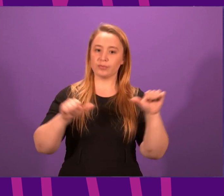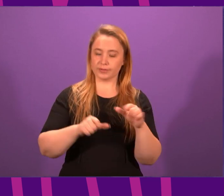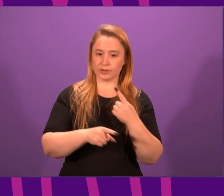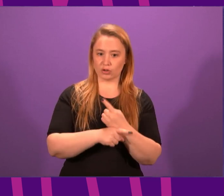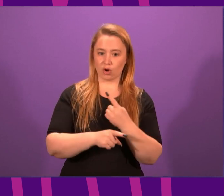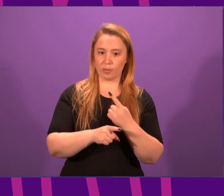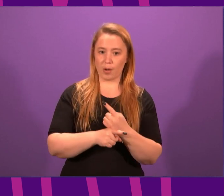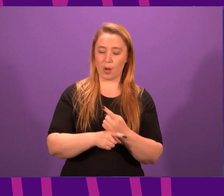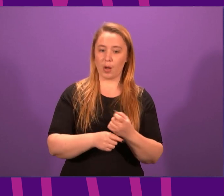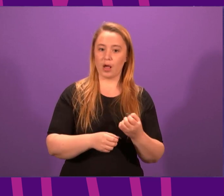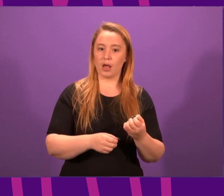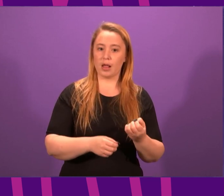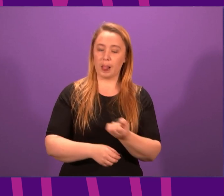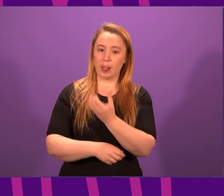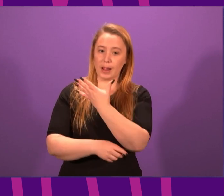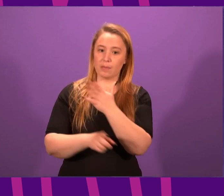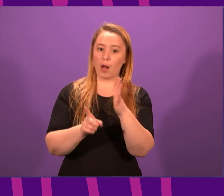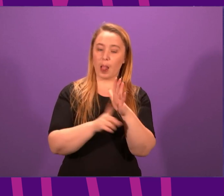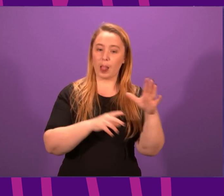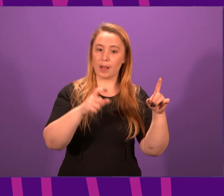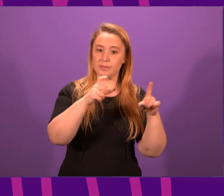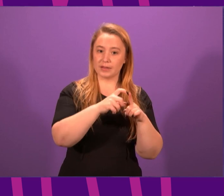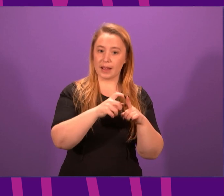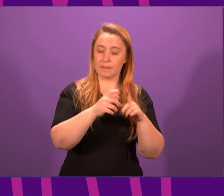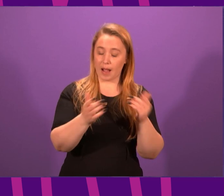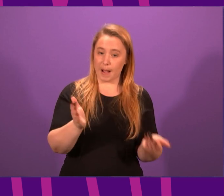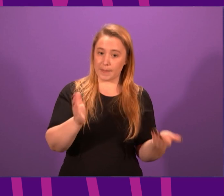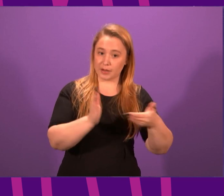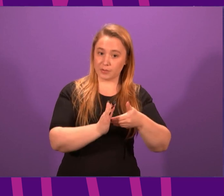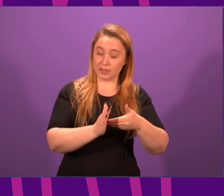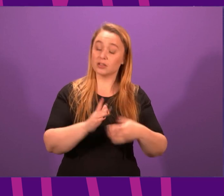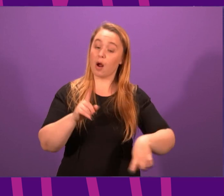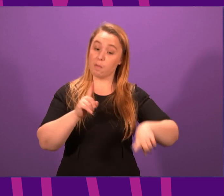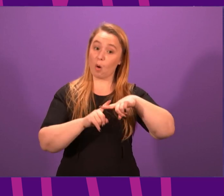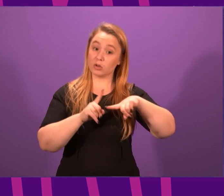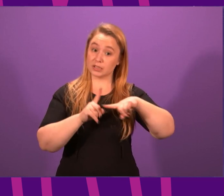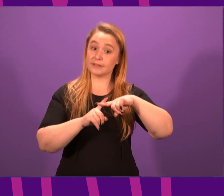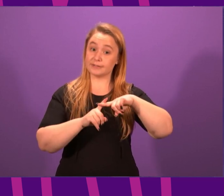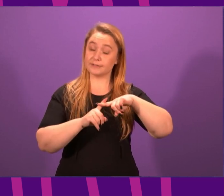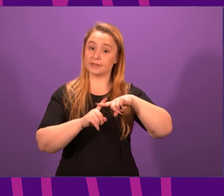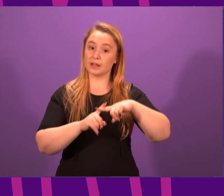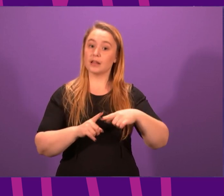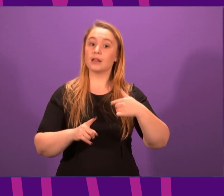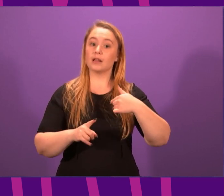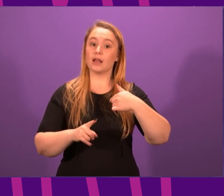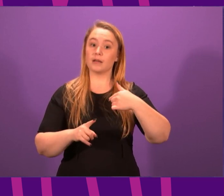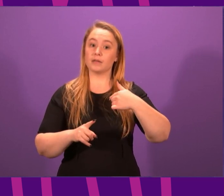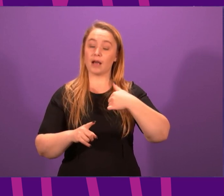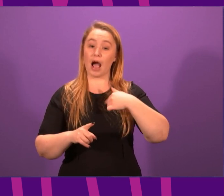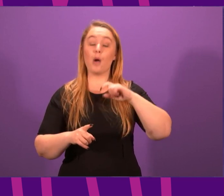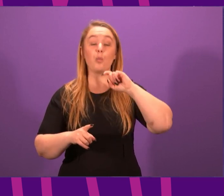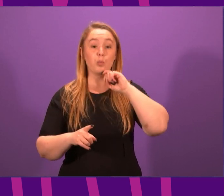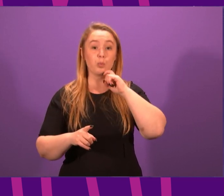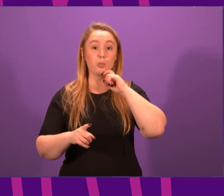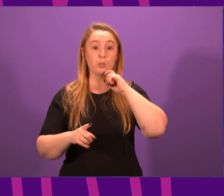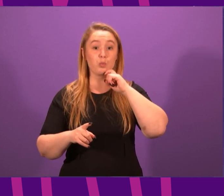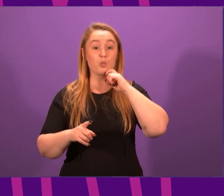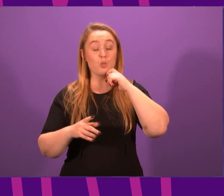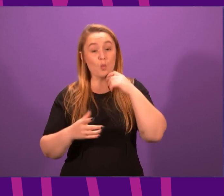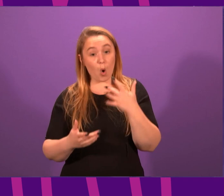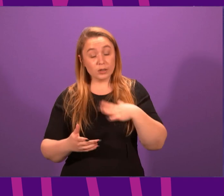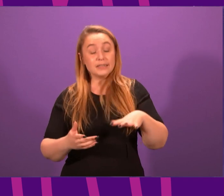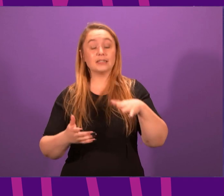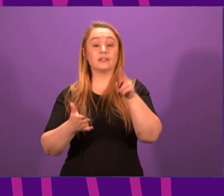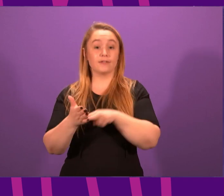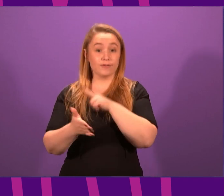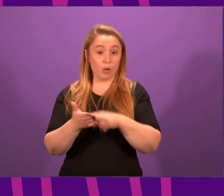Dem amendments. I think both add something positive and constructive. I would have been able to vote for both of them, but the Labour one, I regret to